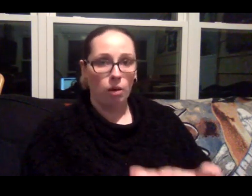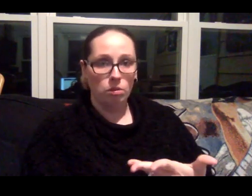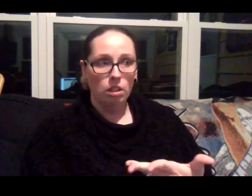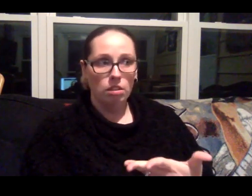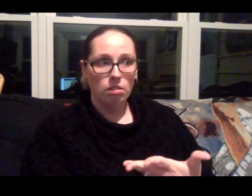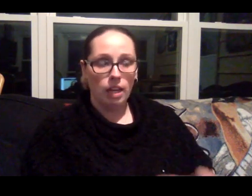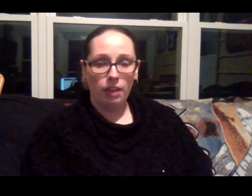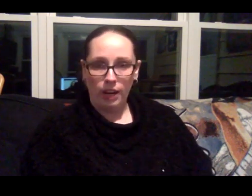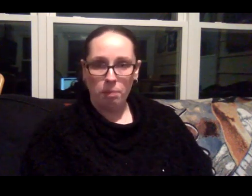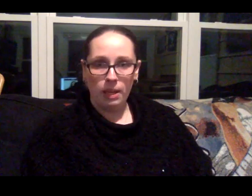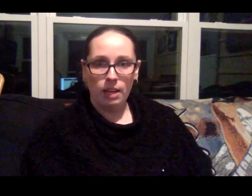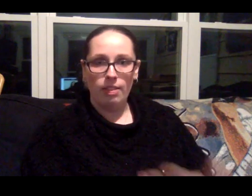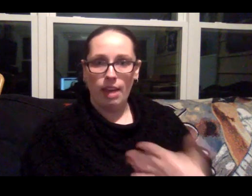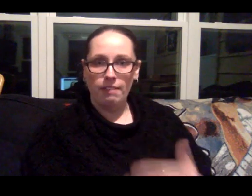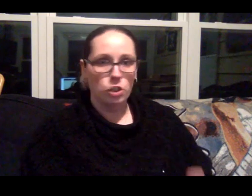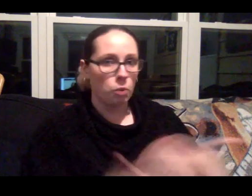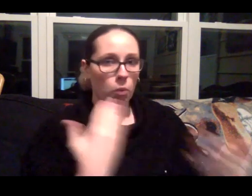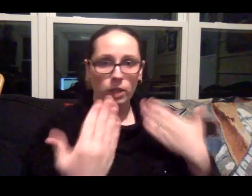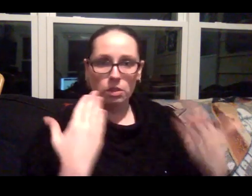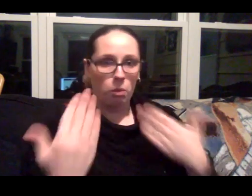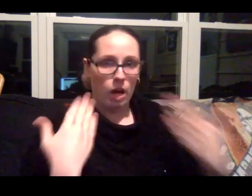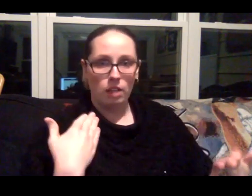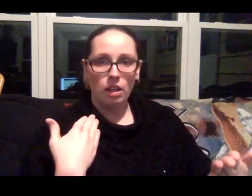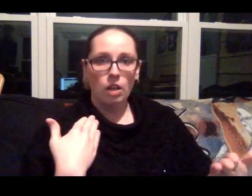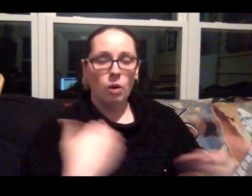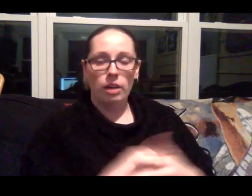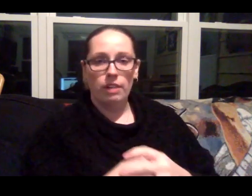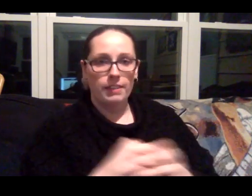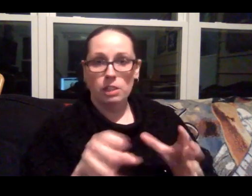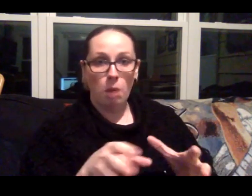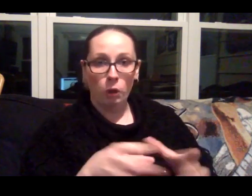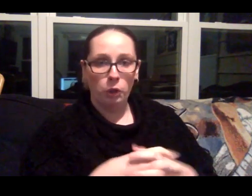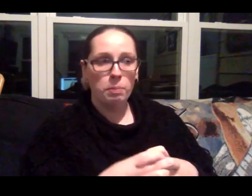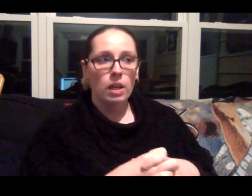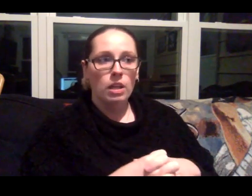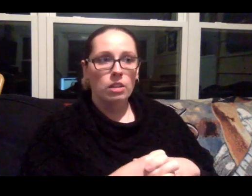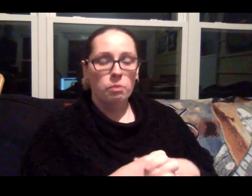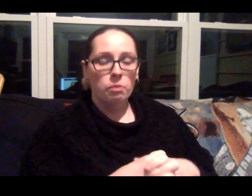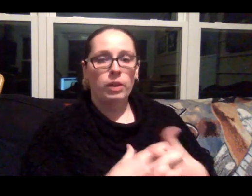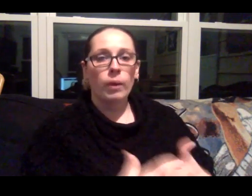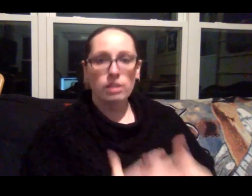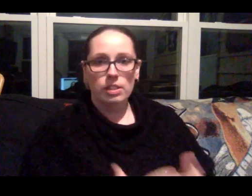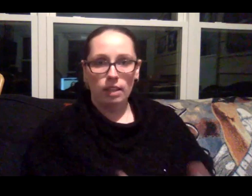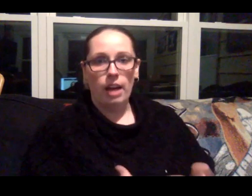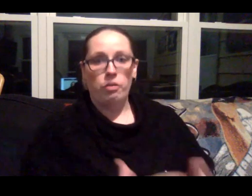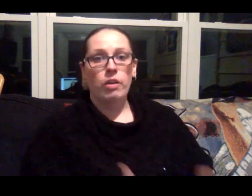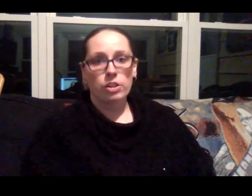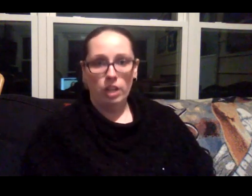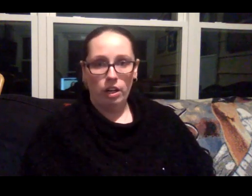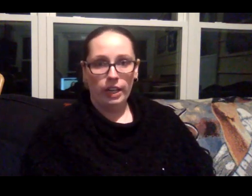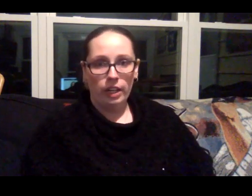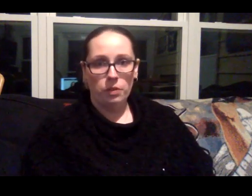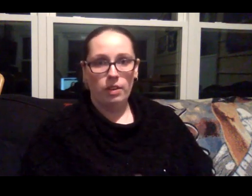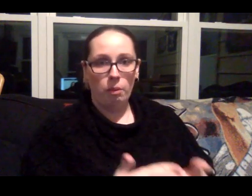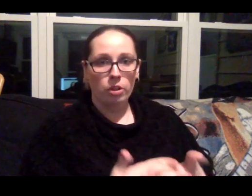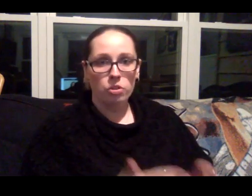take out teletherapy and that visual one-to-one, or even if it's a small group, we're going to see a lot of regression